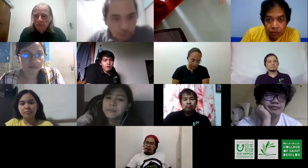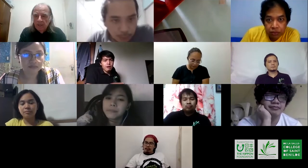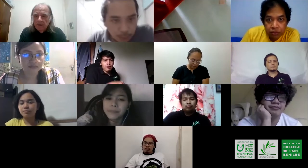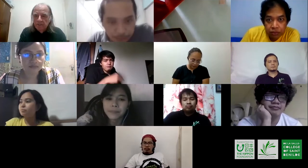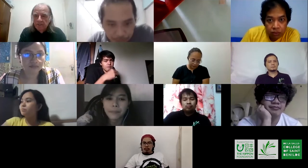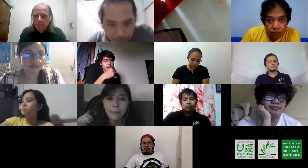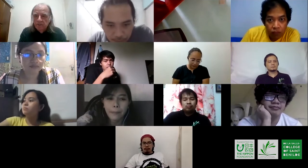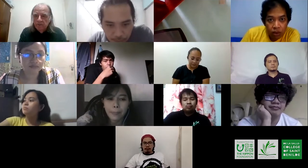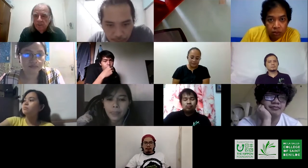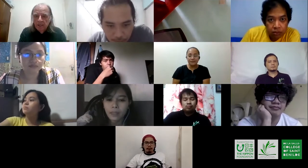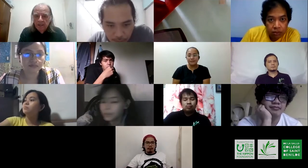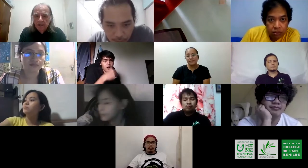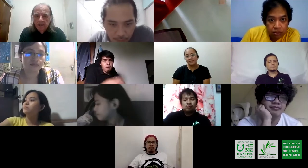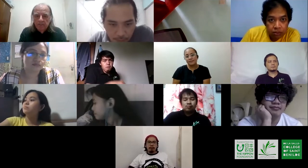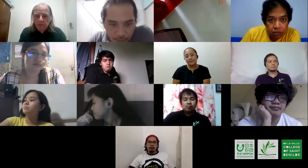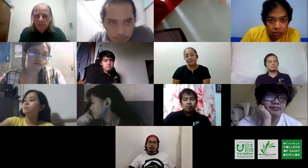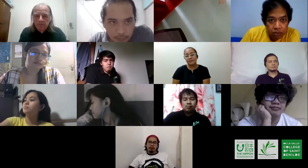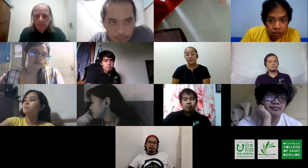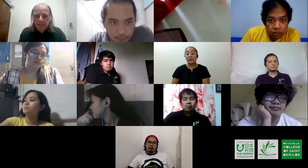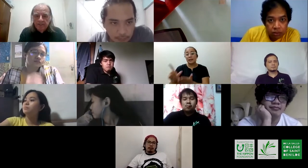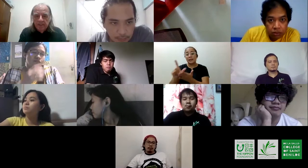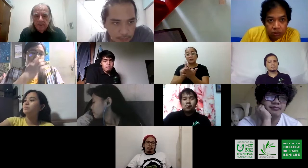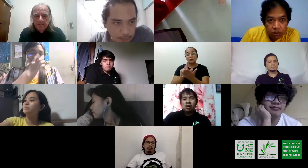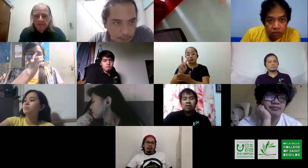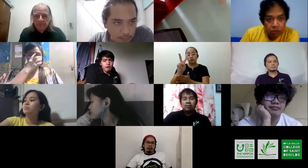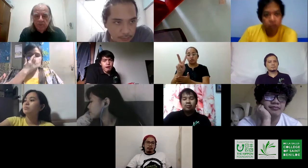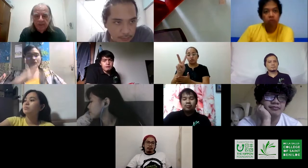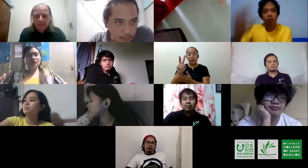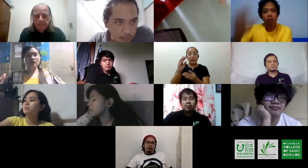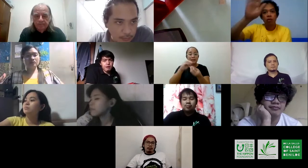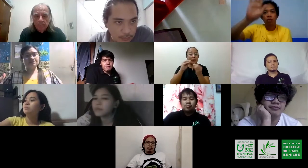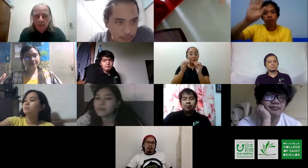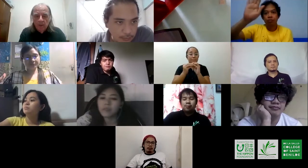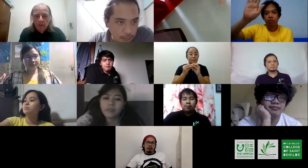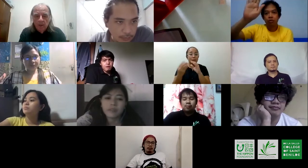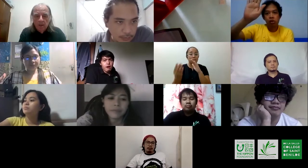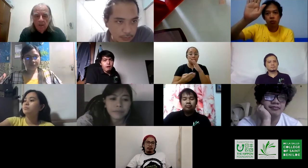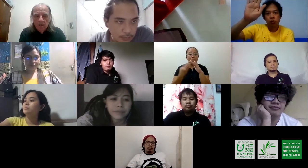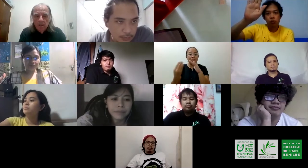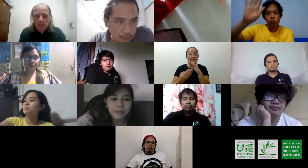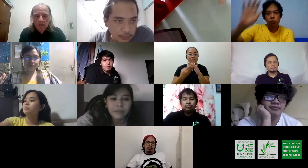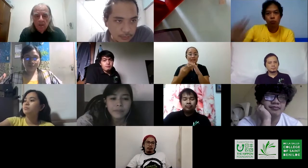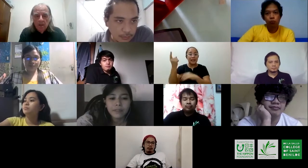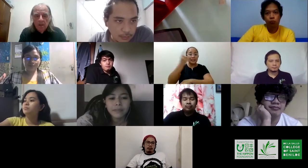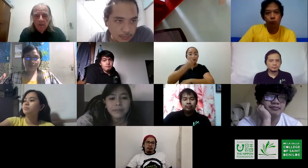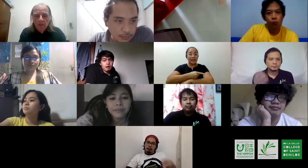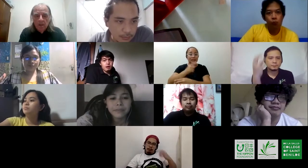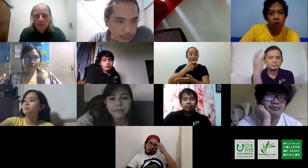So for lesson 2, numbers and basic days of the week.